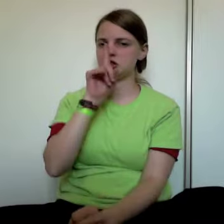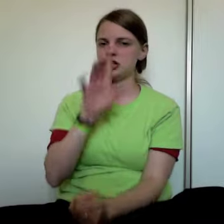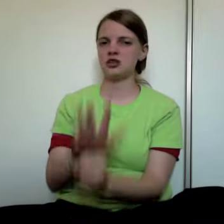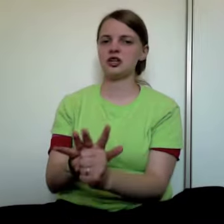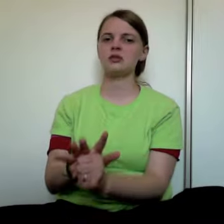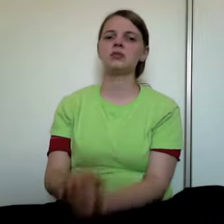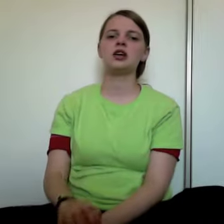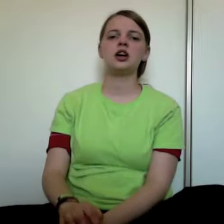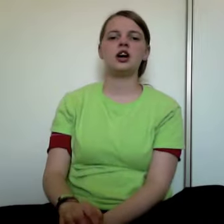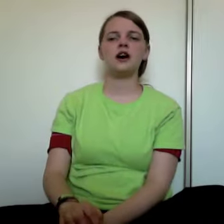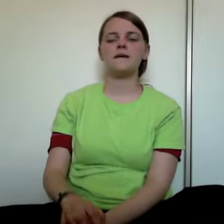entire time.